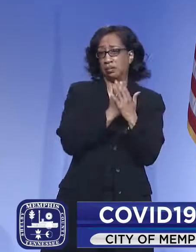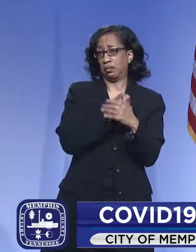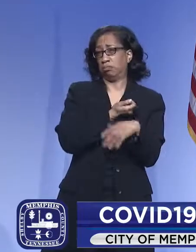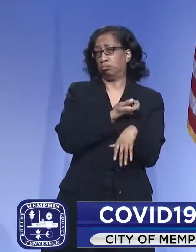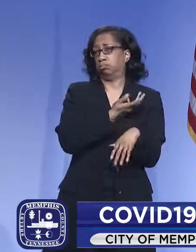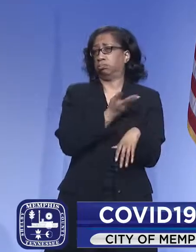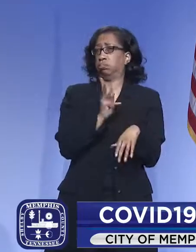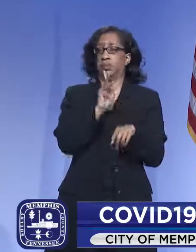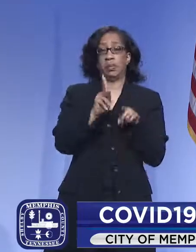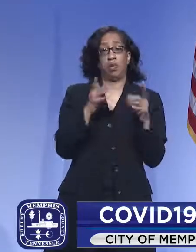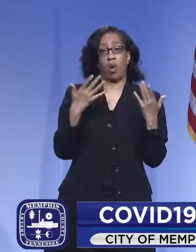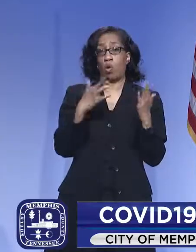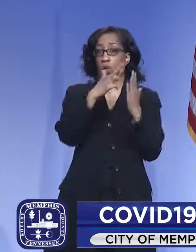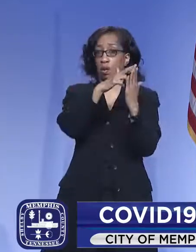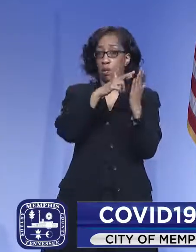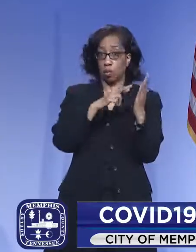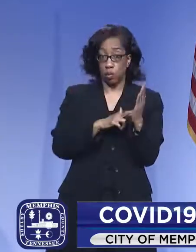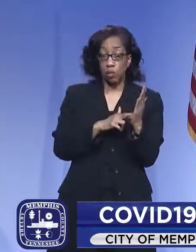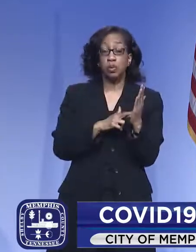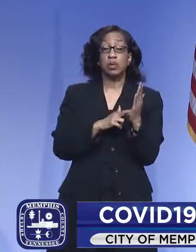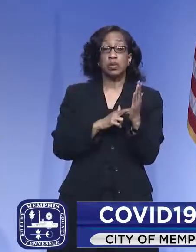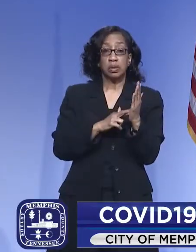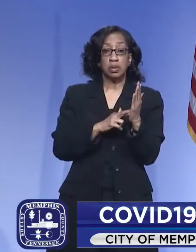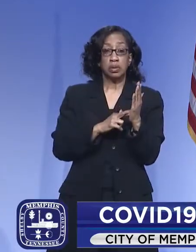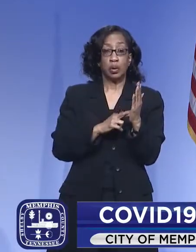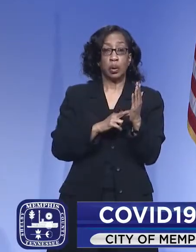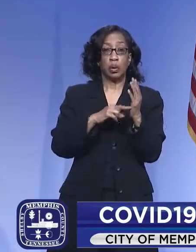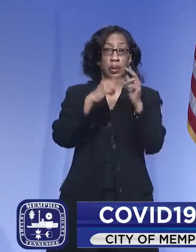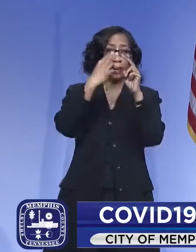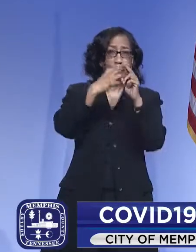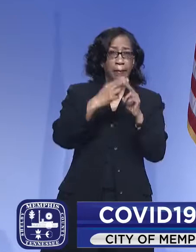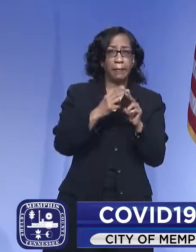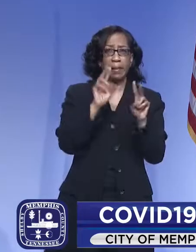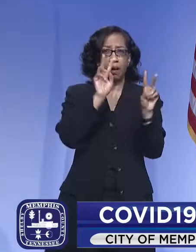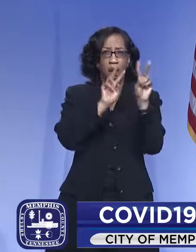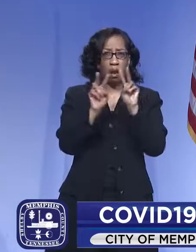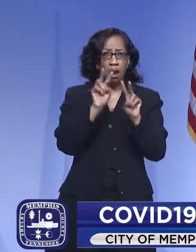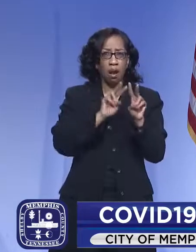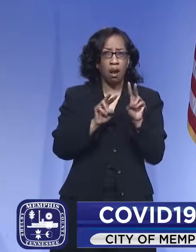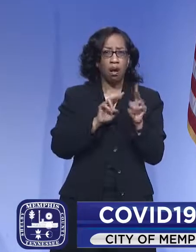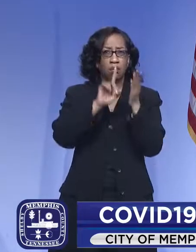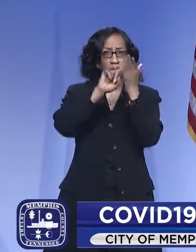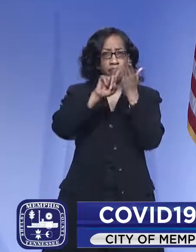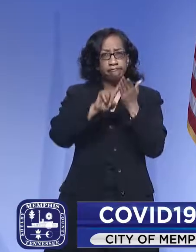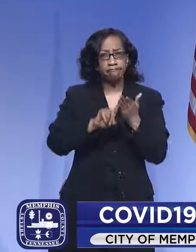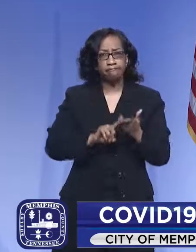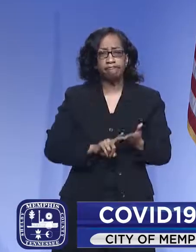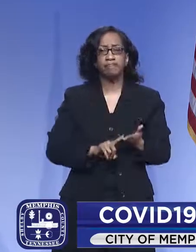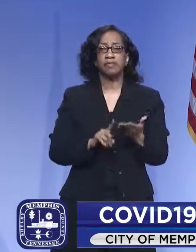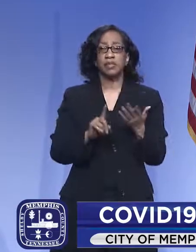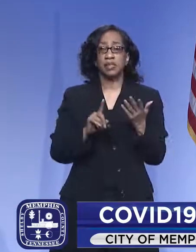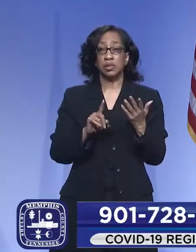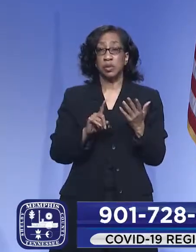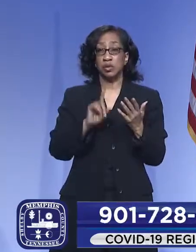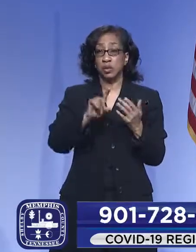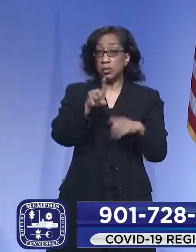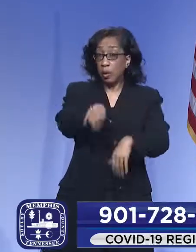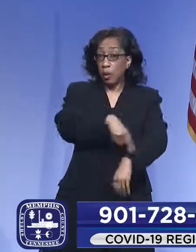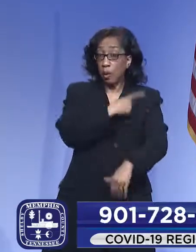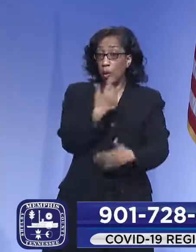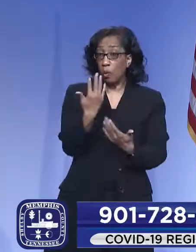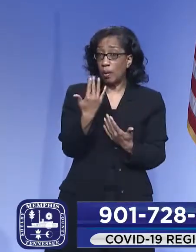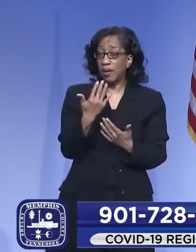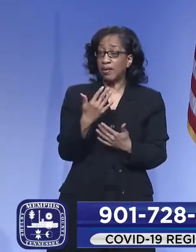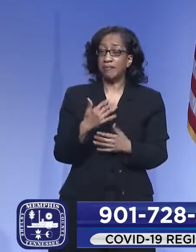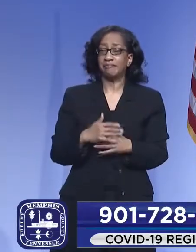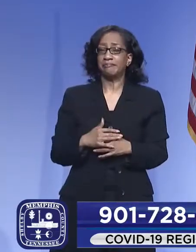already registered, and we worked most of the way through that list. So we should not expect a very long wait, but if you register, just